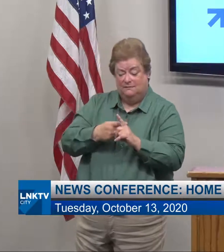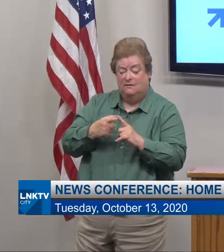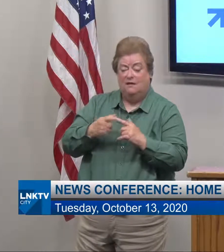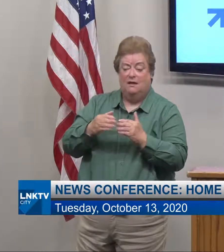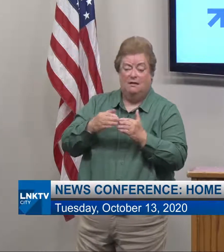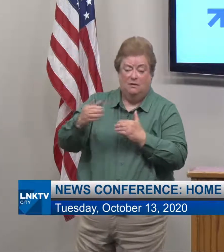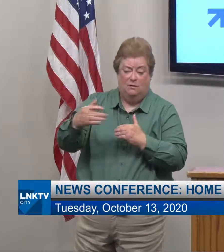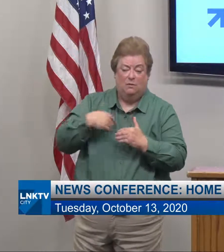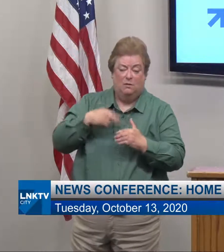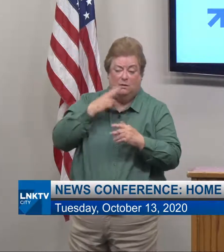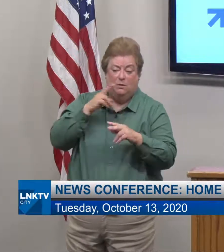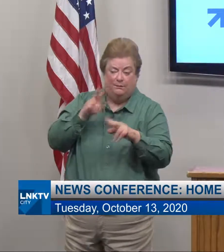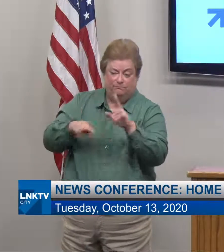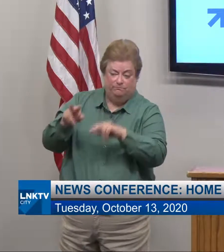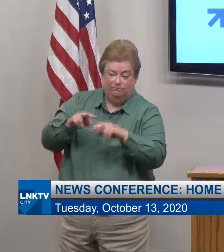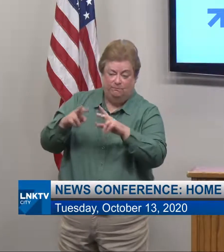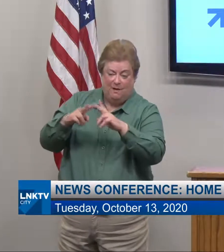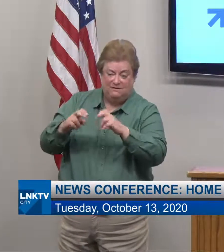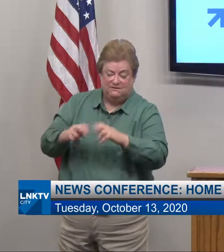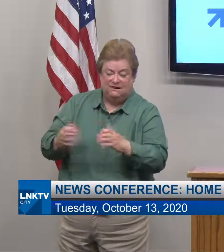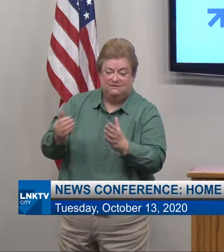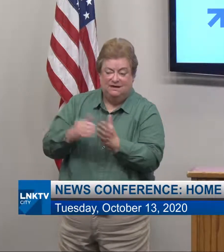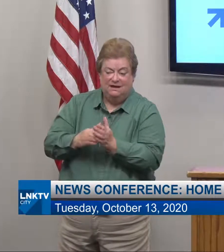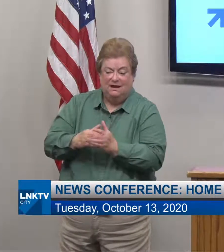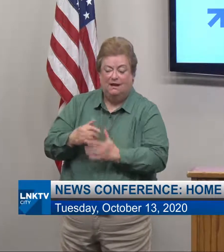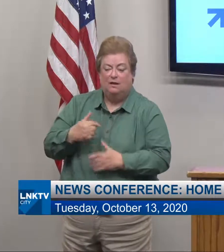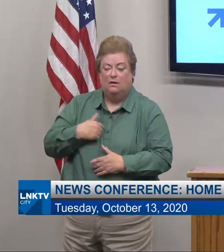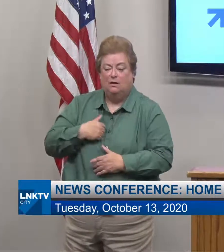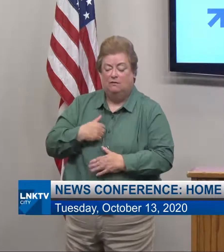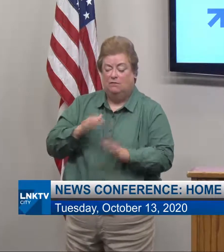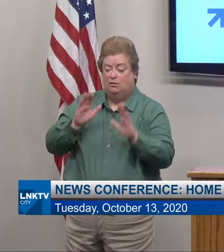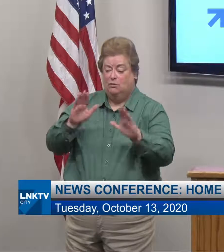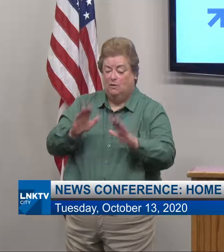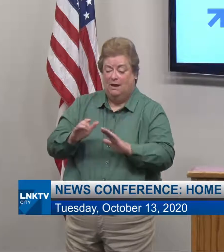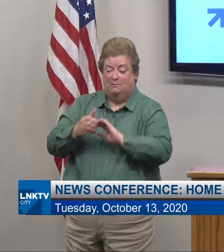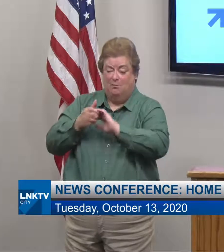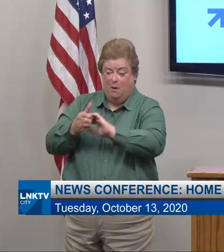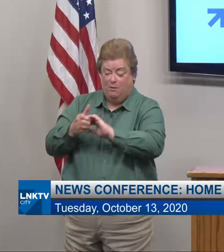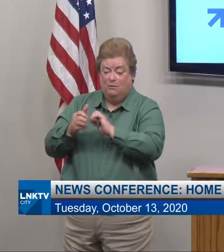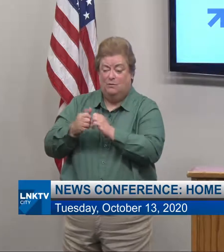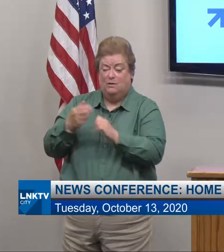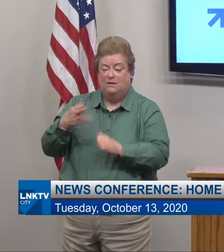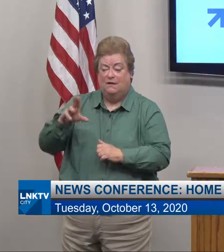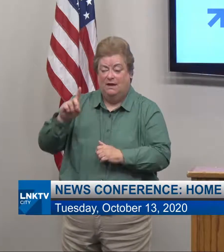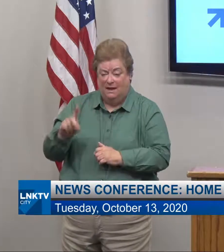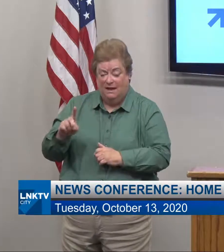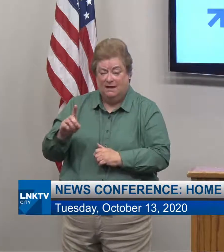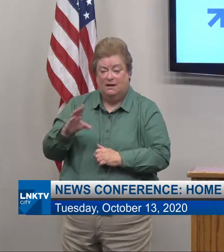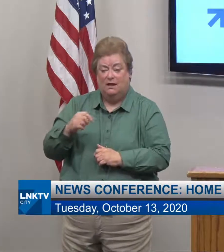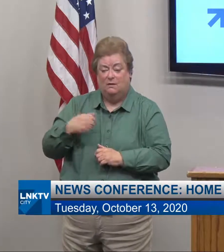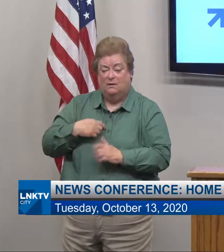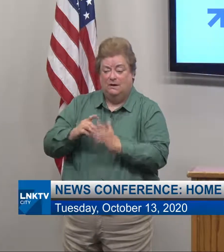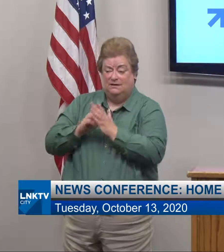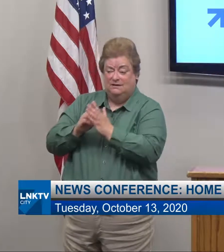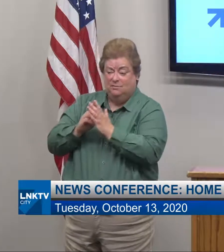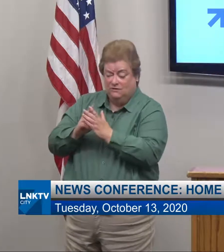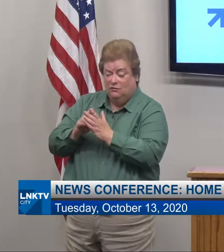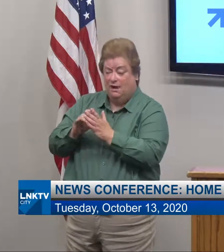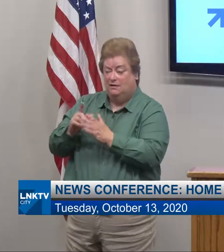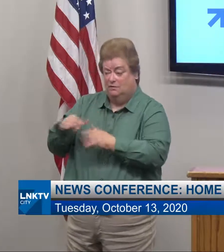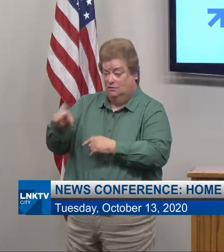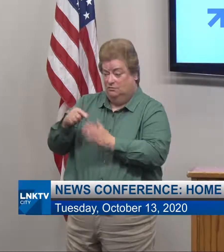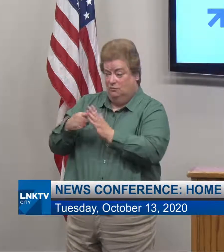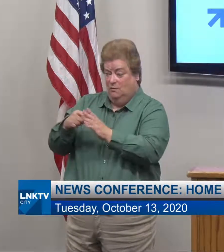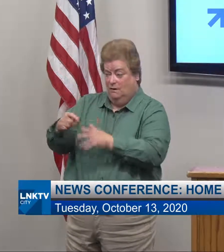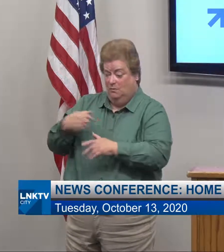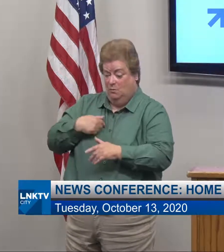but we've got a great partner in HUD, and we're hoping to be able to demonstrate to them that we're making progress, and